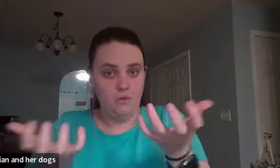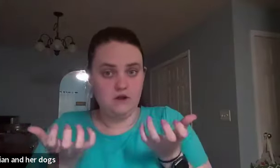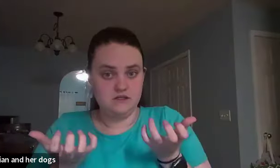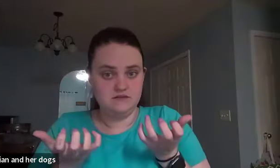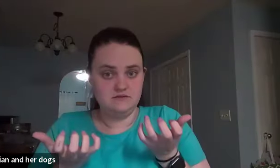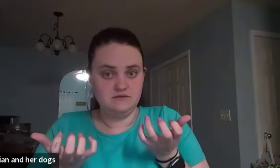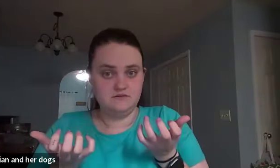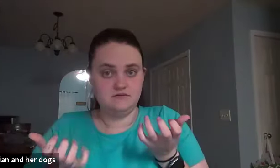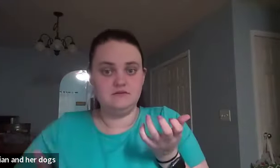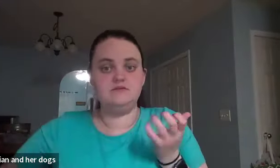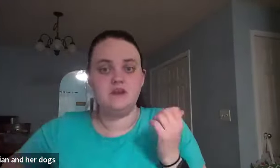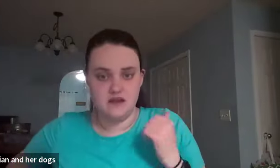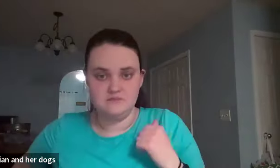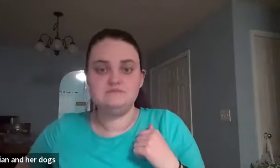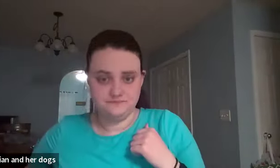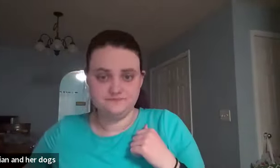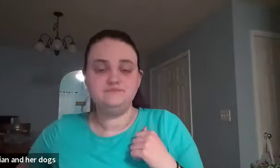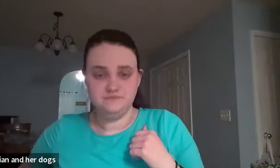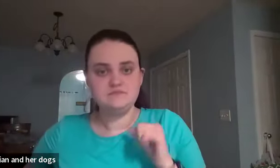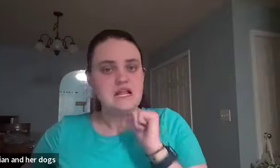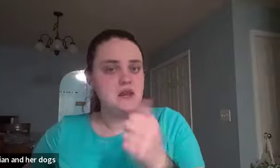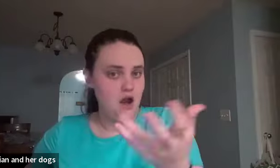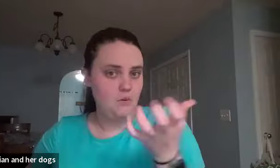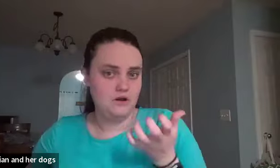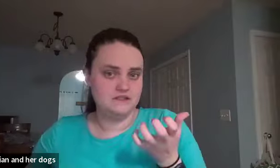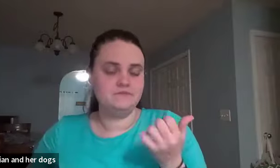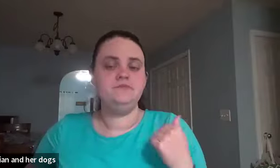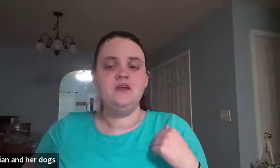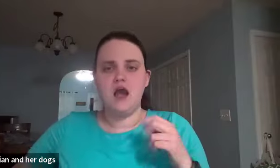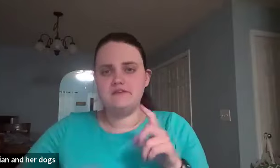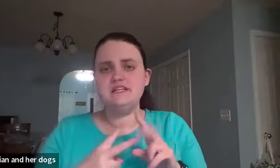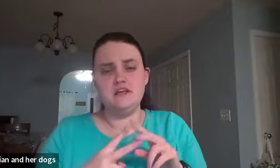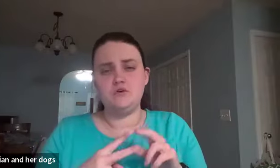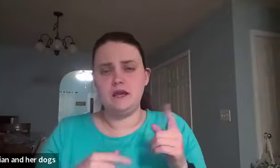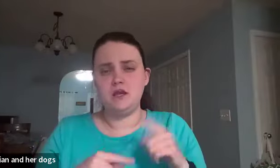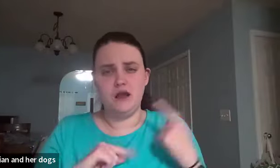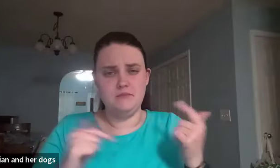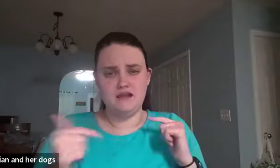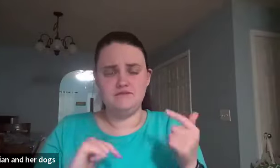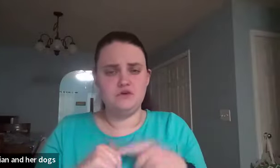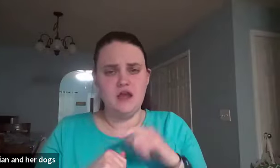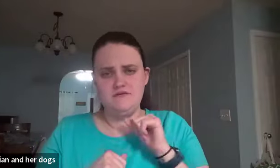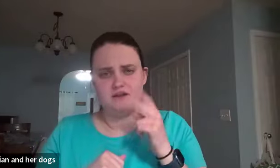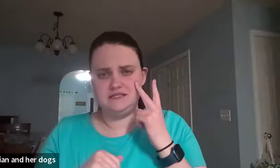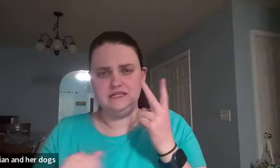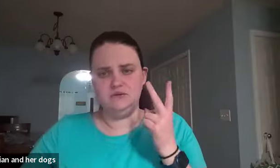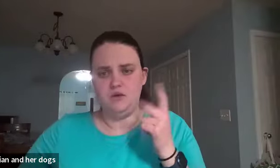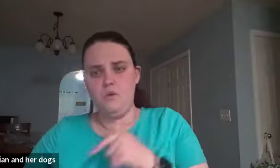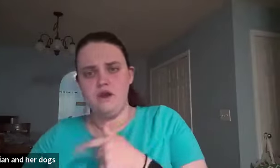want. Okay. Not want. I've seen either way go kind of back and forth. I have not seen like